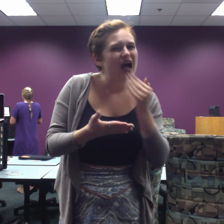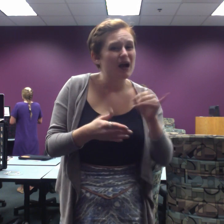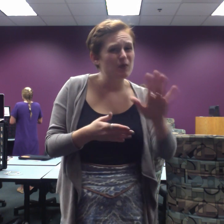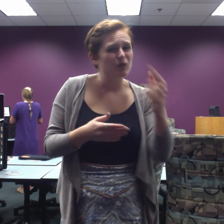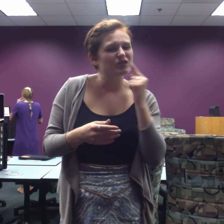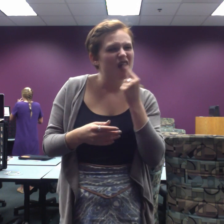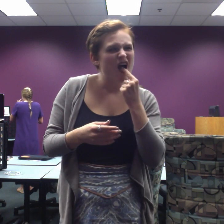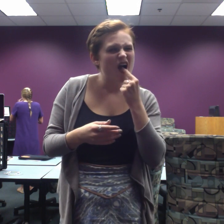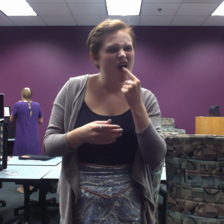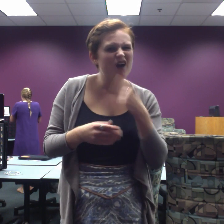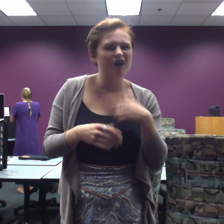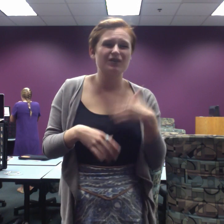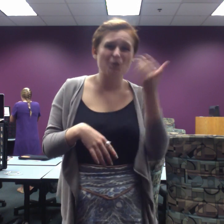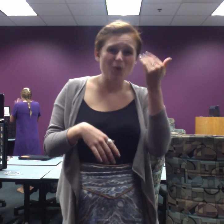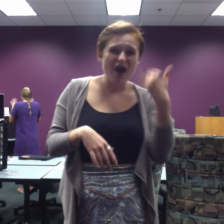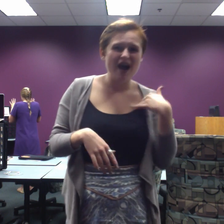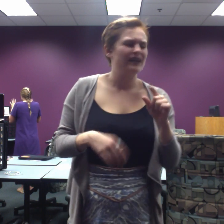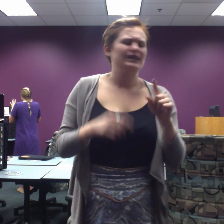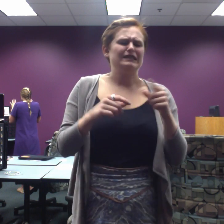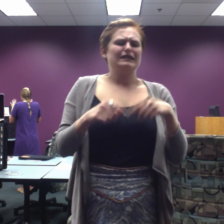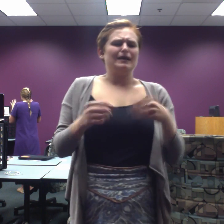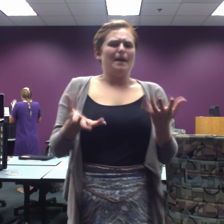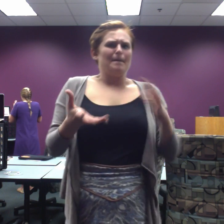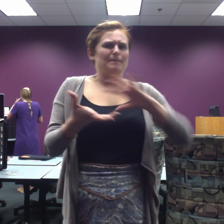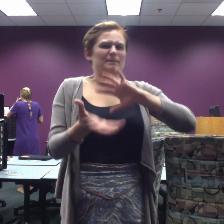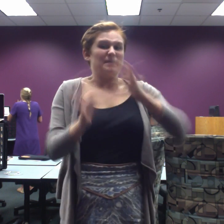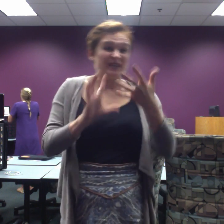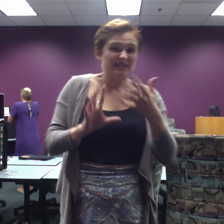the solutions, right? So go ahead and give that a whirl.